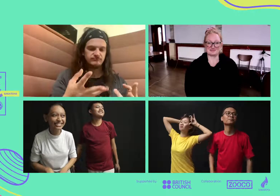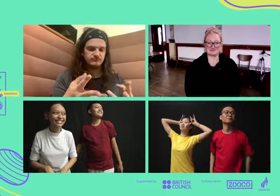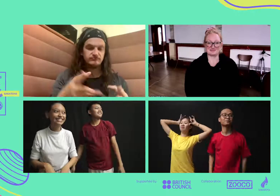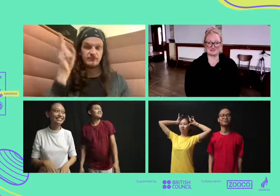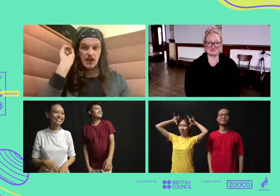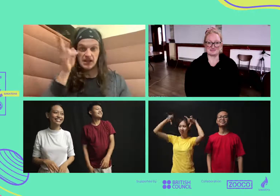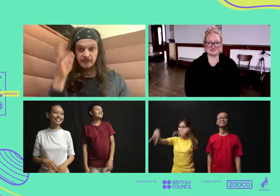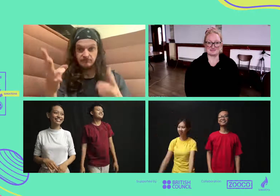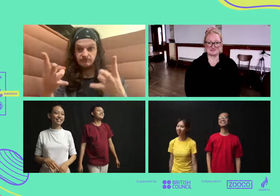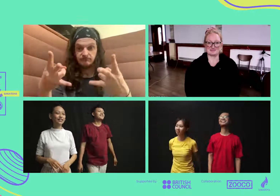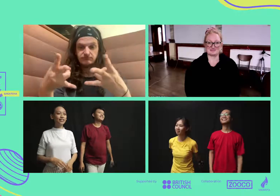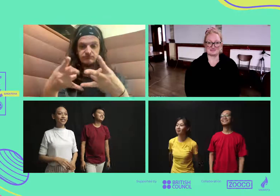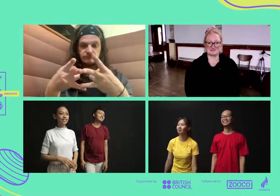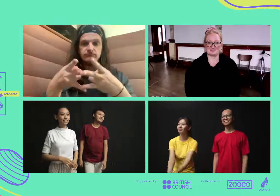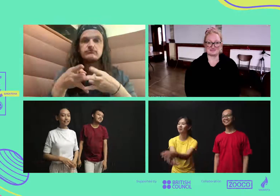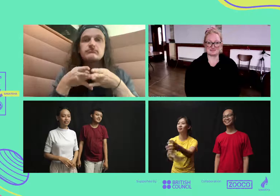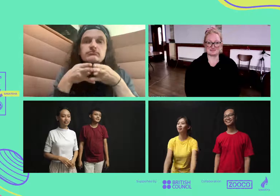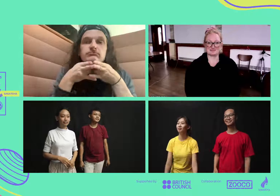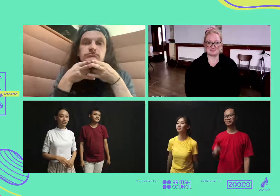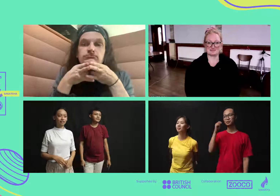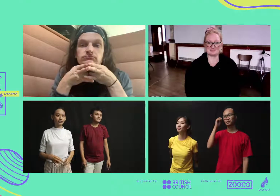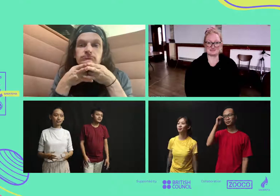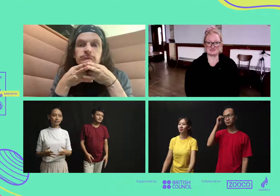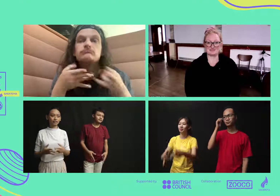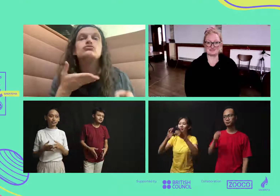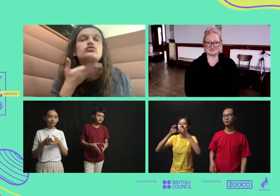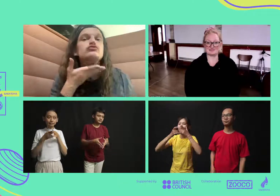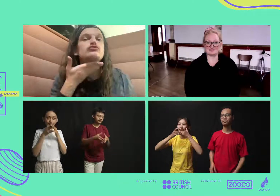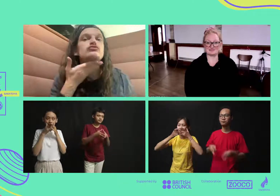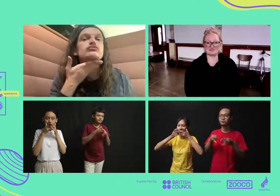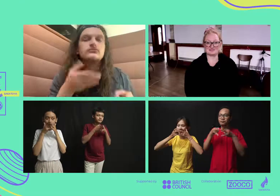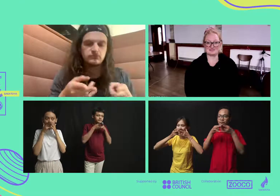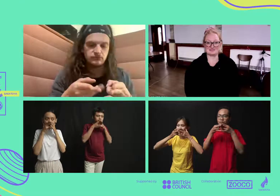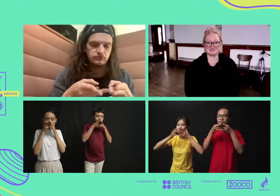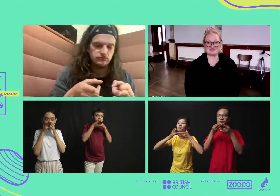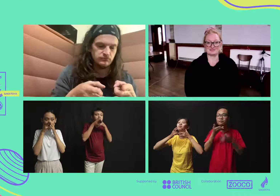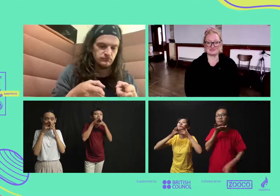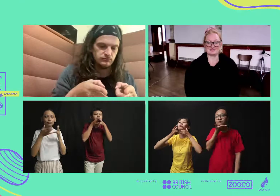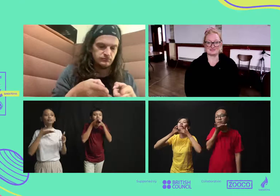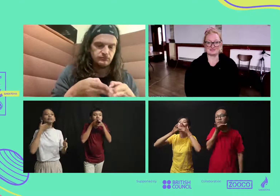Nice, really good. Okay, so that hand shape again,